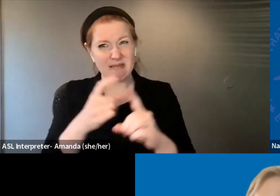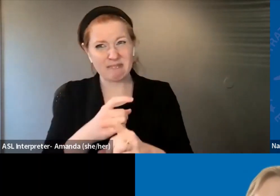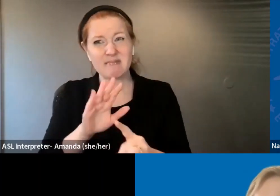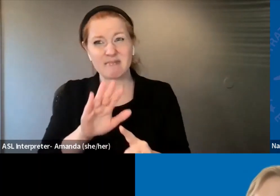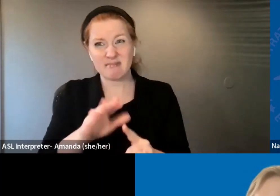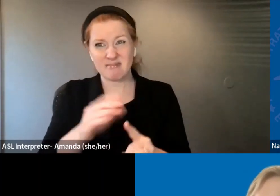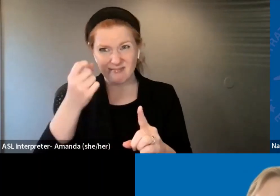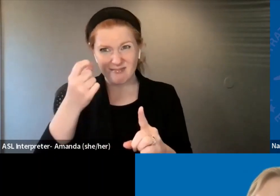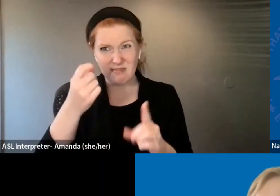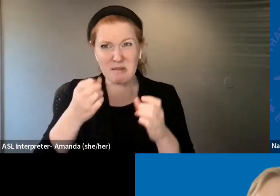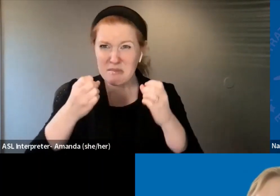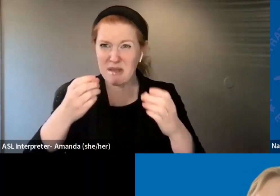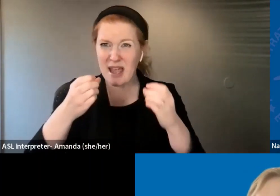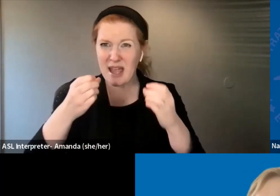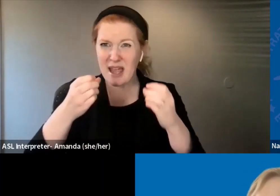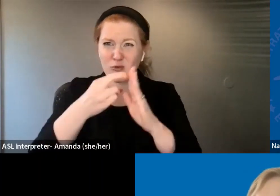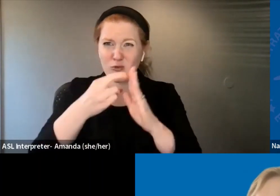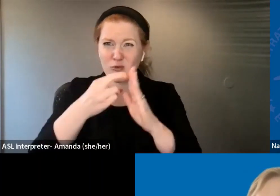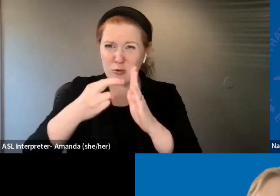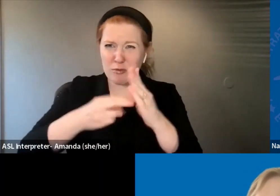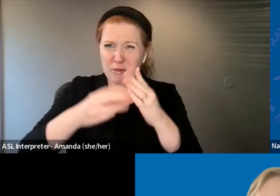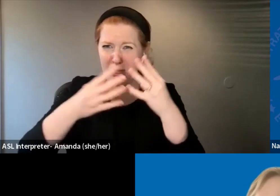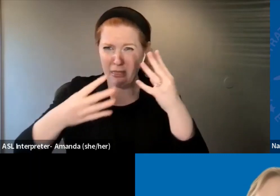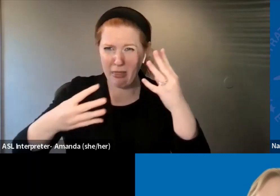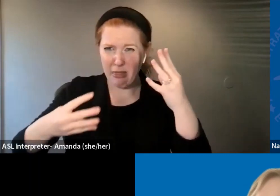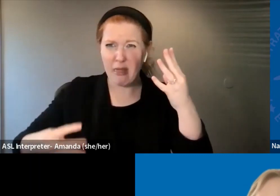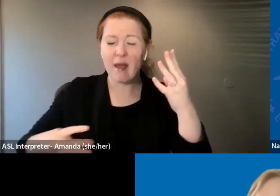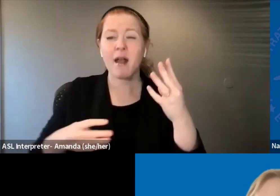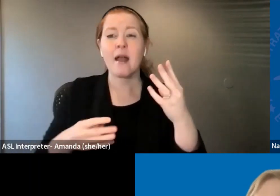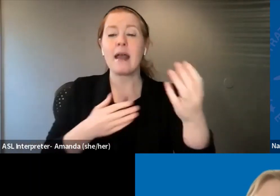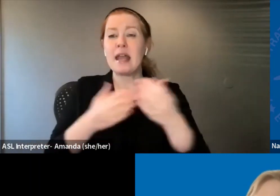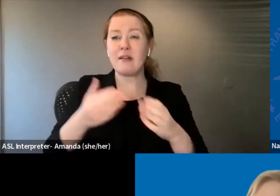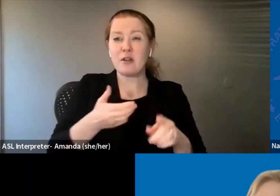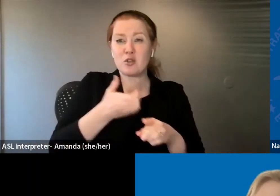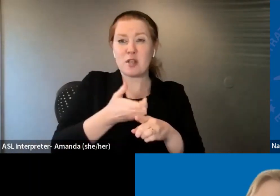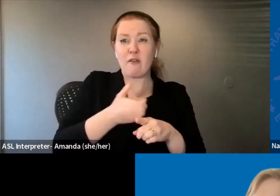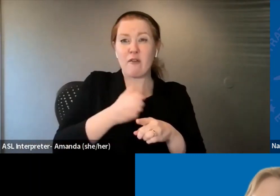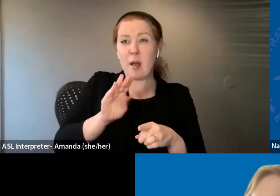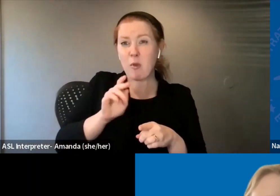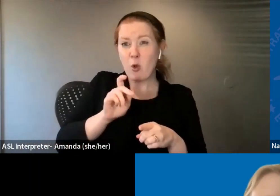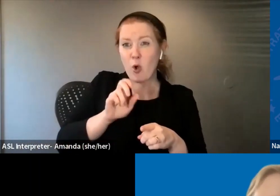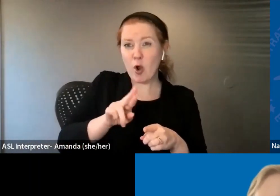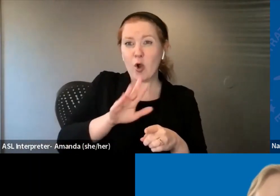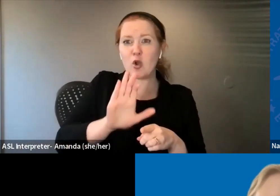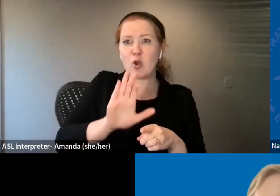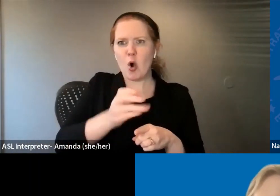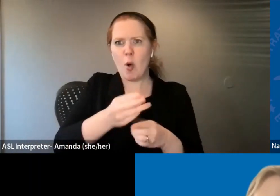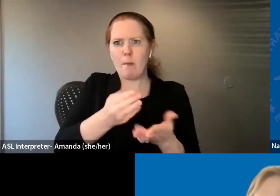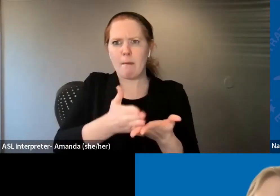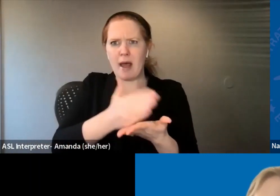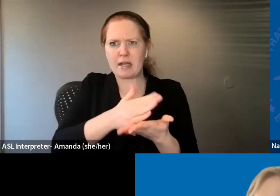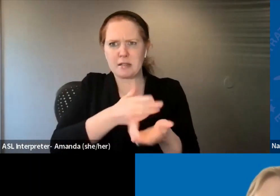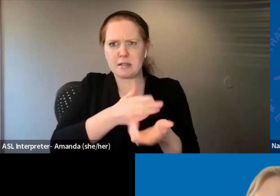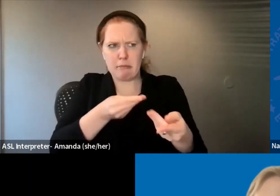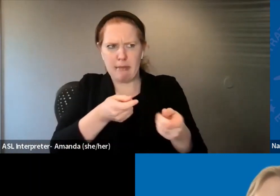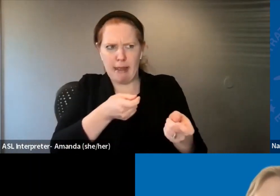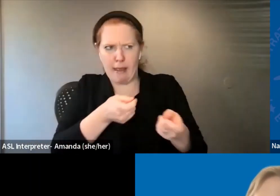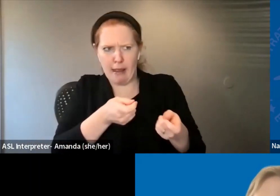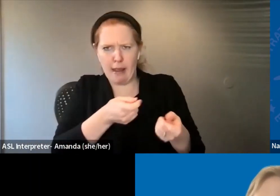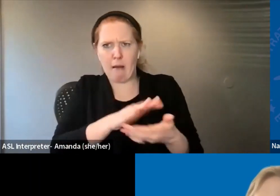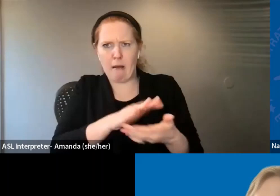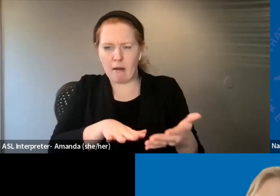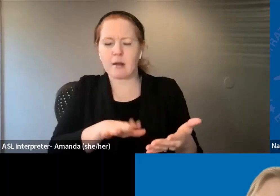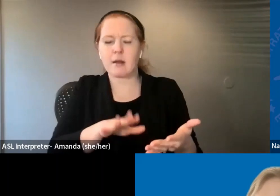to follow, even if you are your own employer or you manage your own budget. So I've